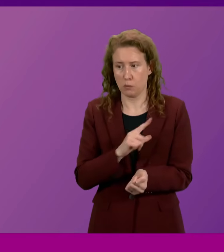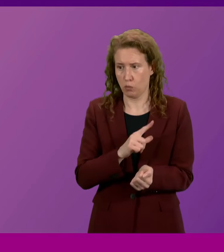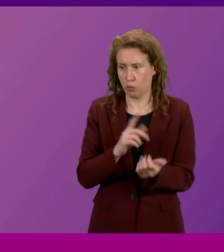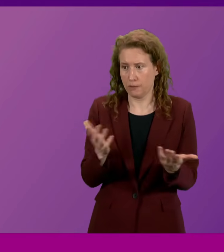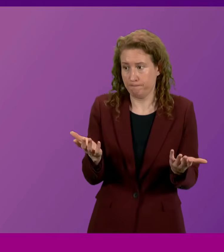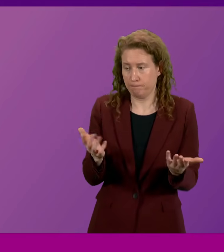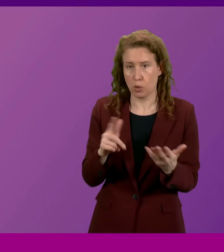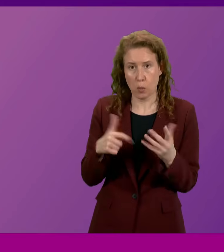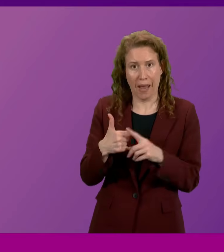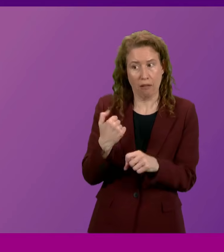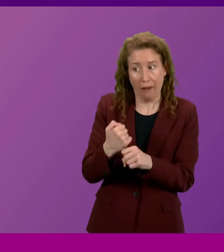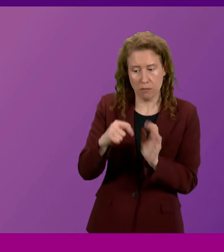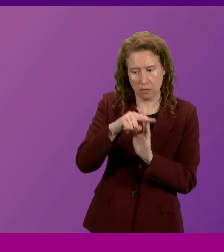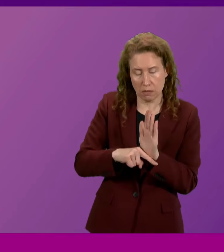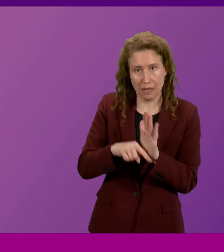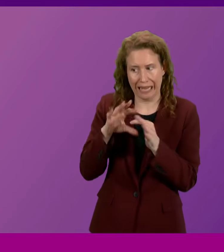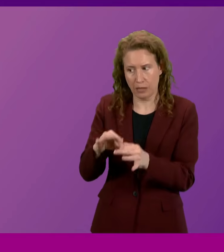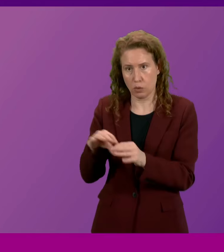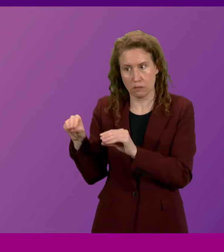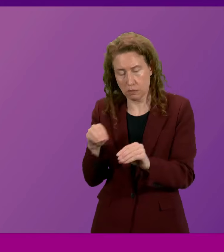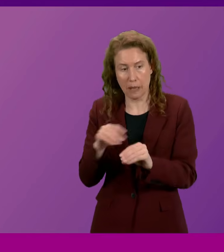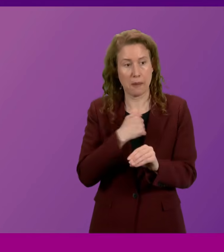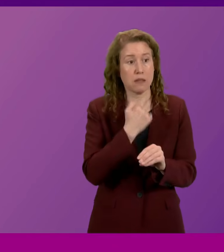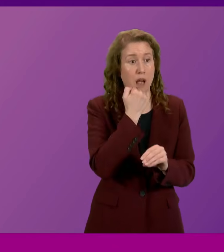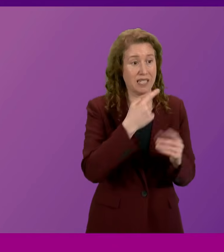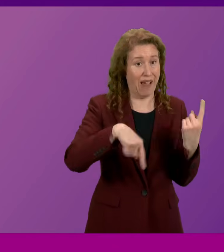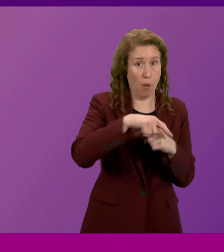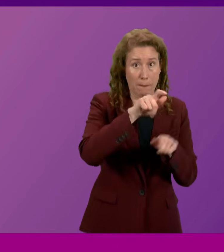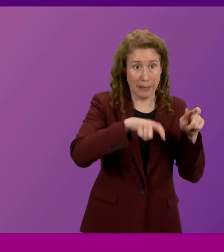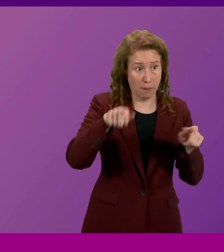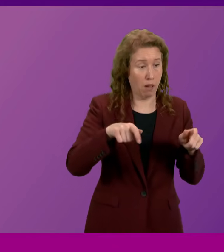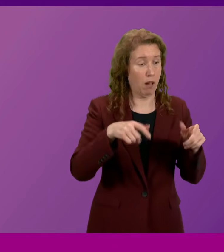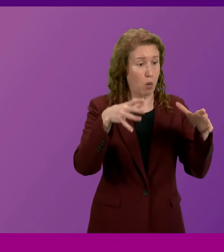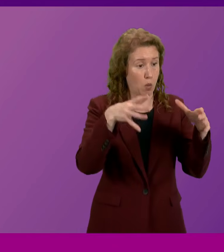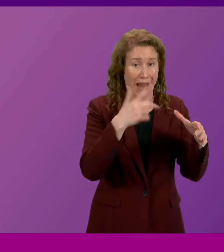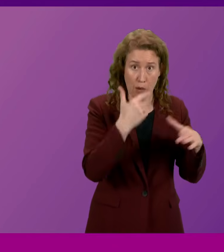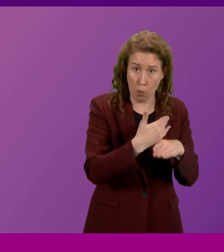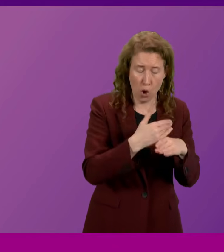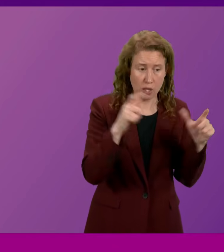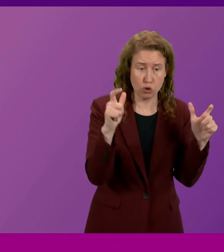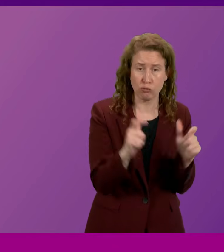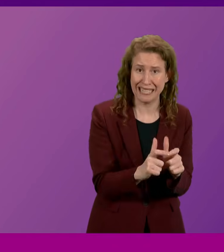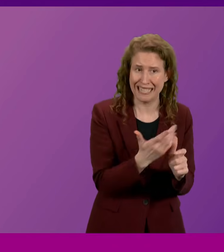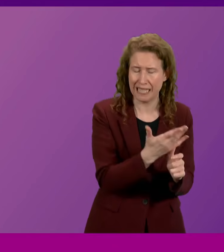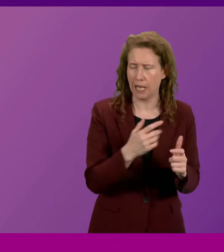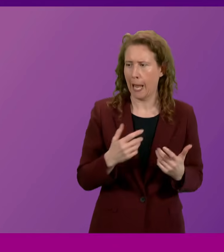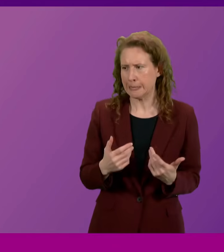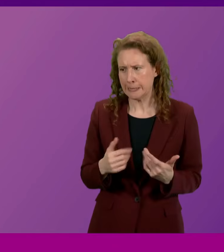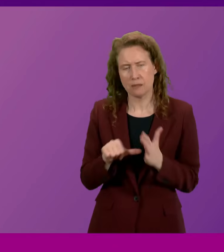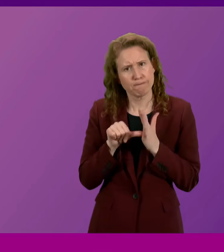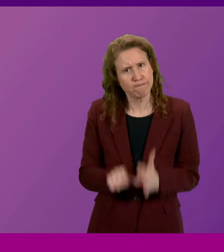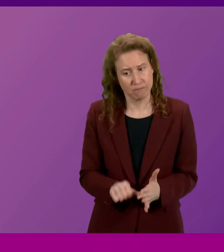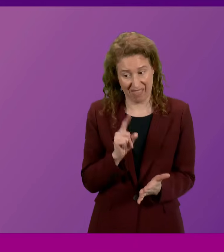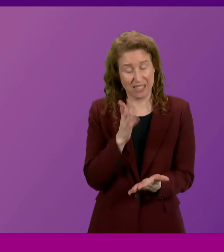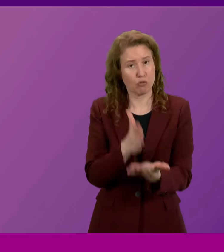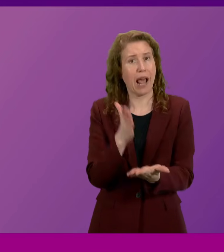approach to immigration and the size of our working age population in the delivery of our public services. Now, this is a very hard